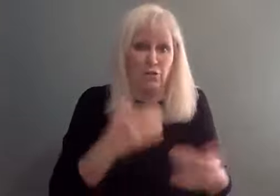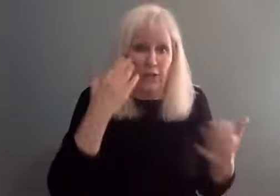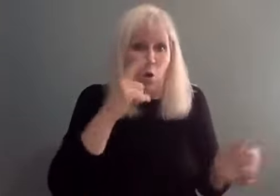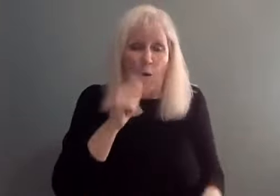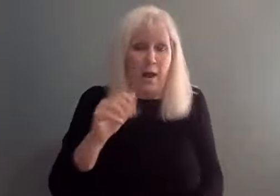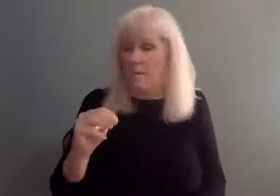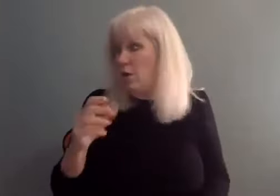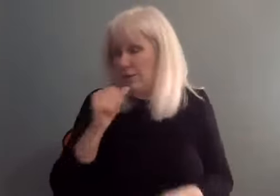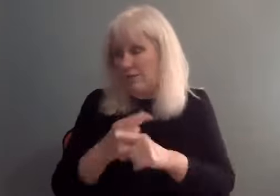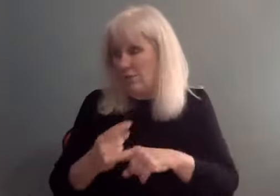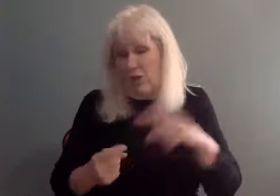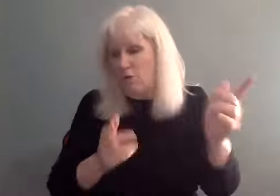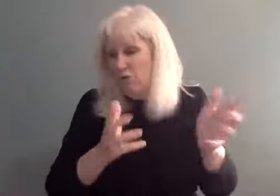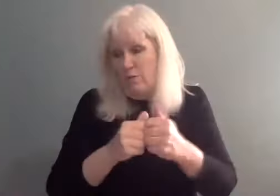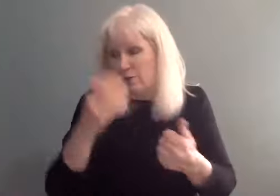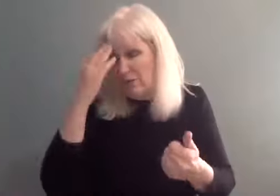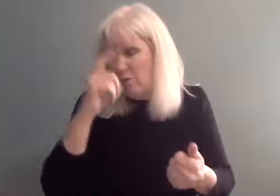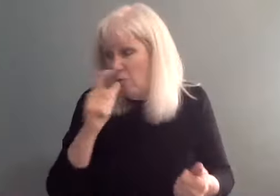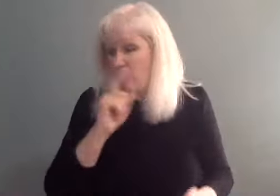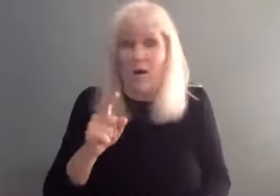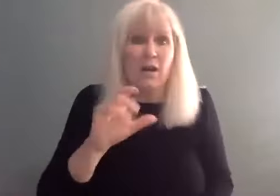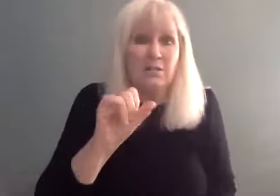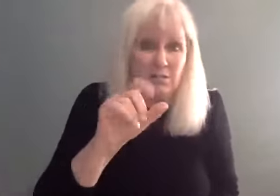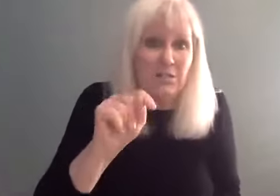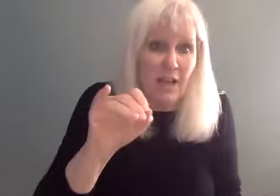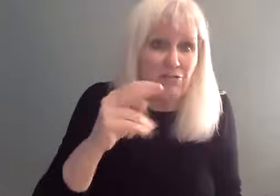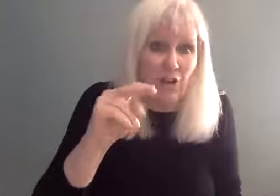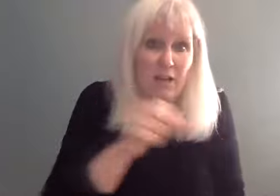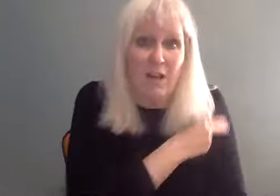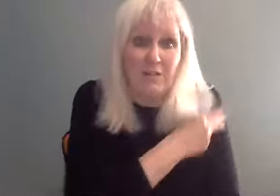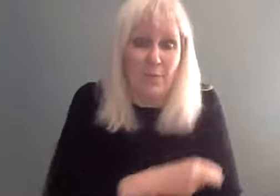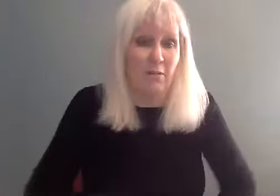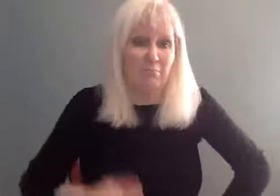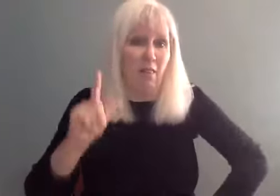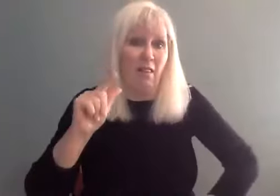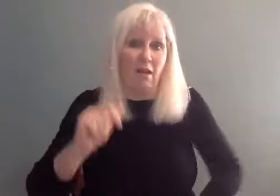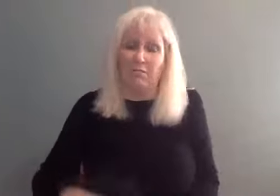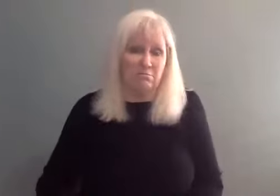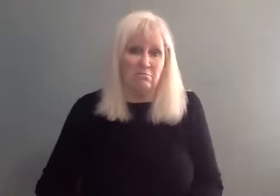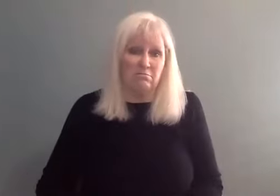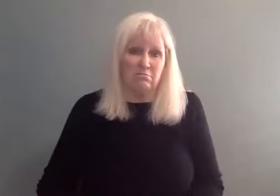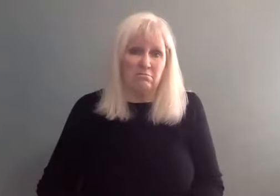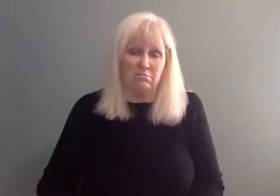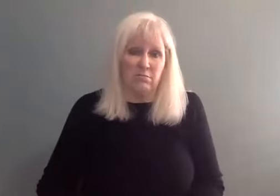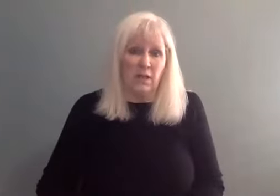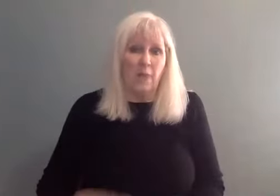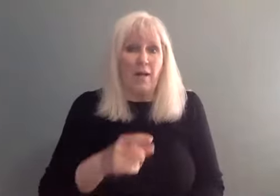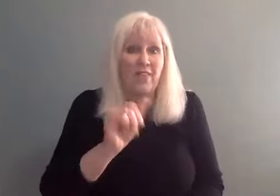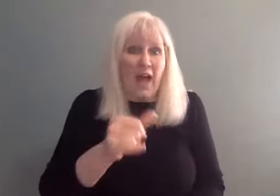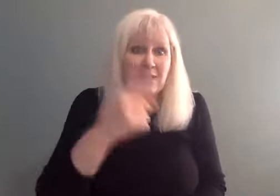but she's just not going to know you at St. John's Hospital. And she didn't. But I thank her for answering the phone that day and for leading me to a